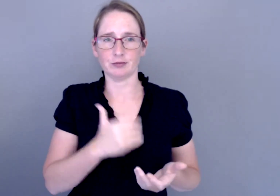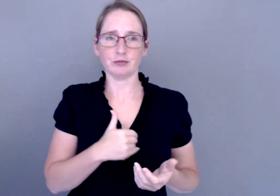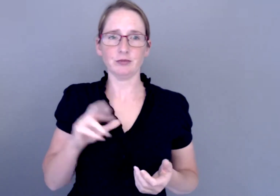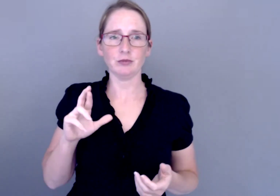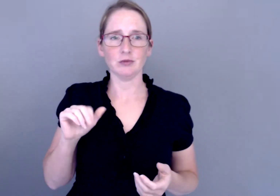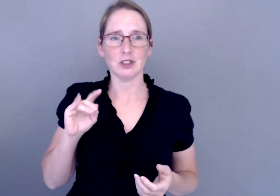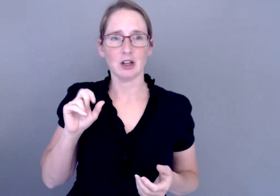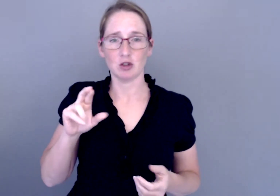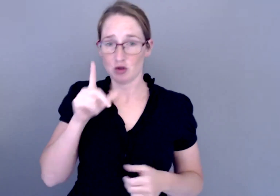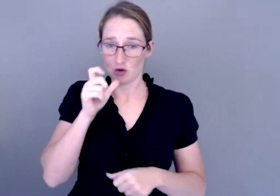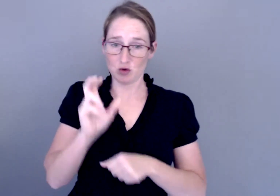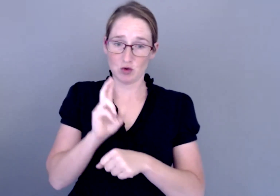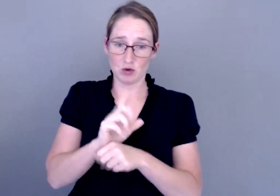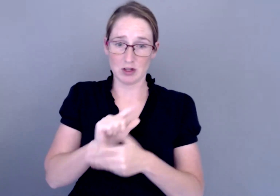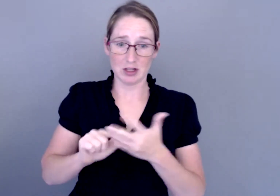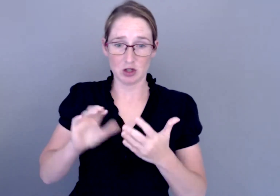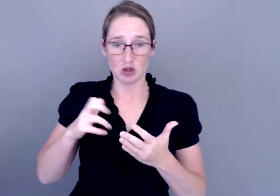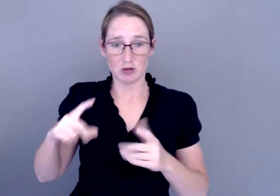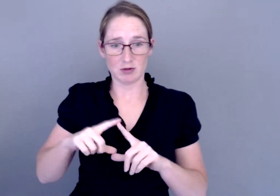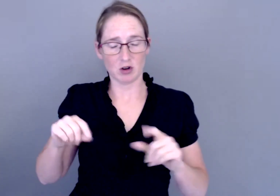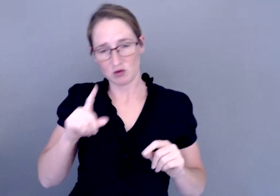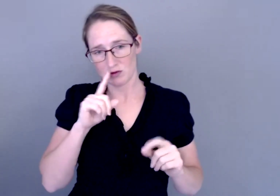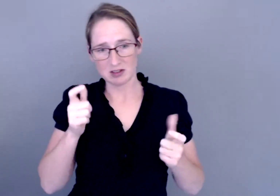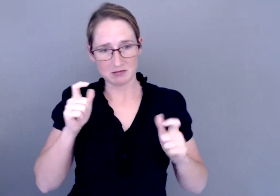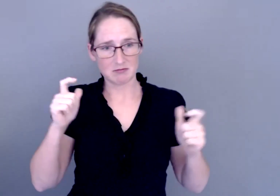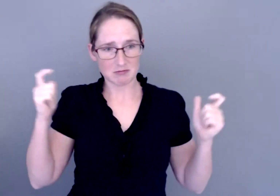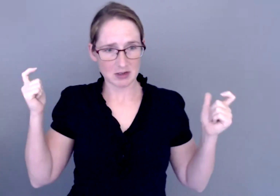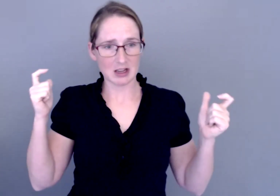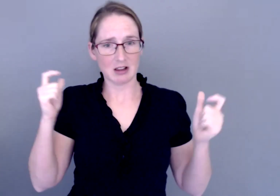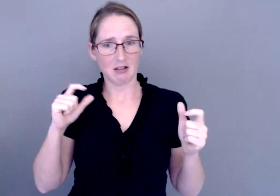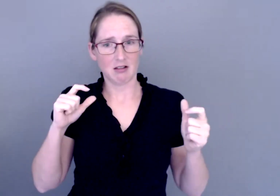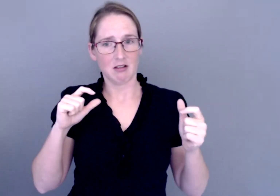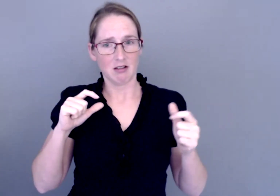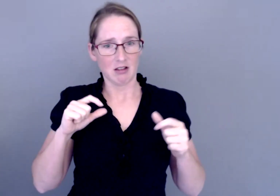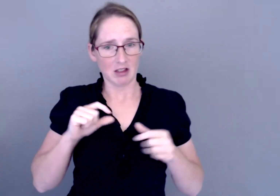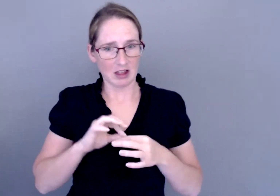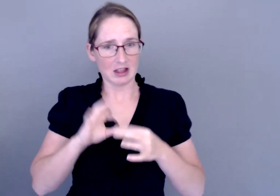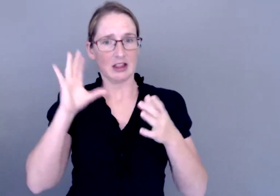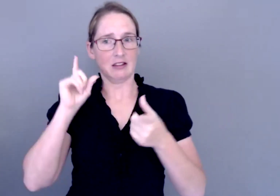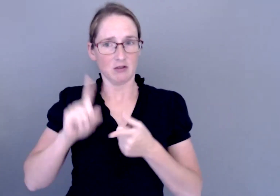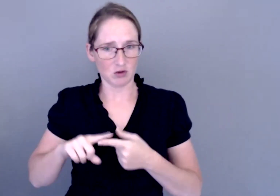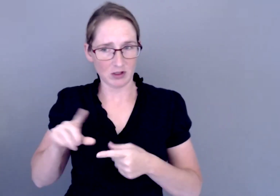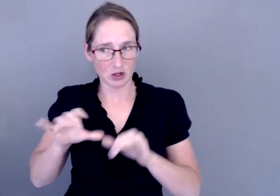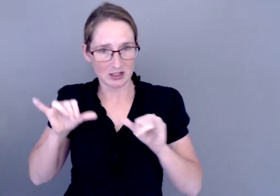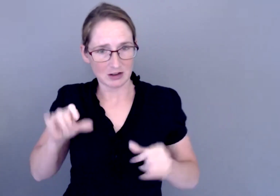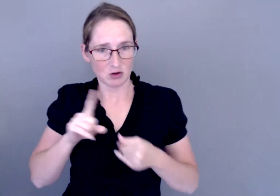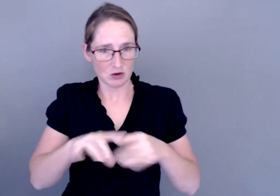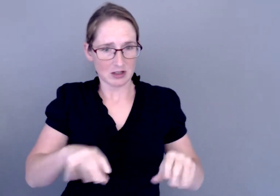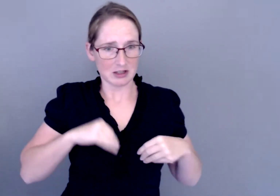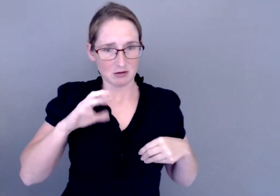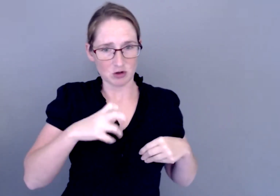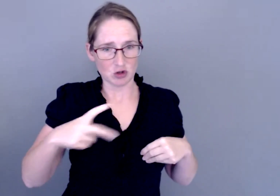retailers who use those chipped cards, it's a big lift for them to update their systems to be able to take the chipped